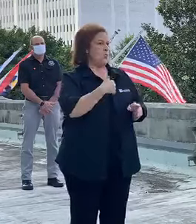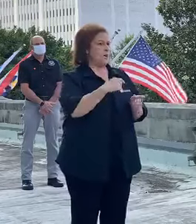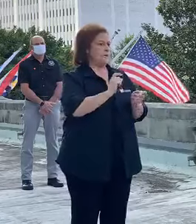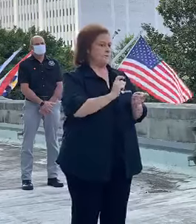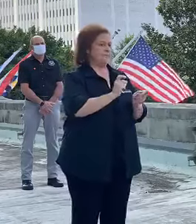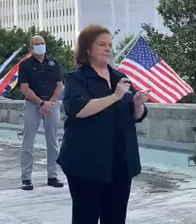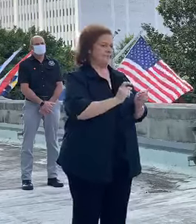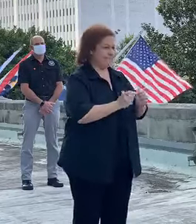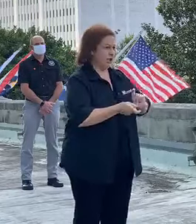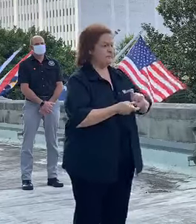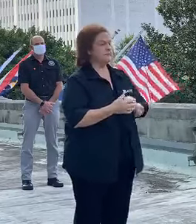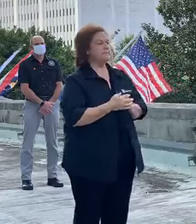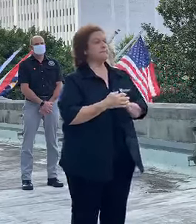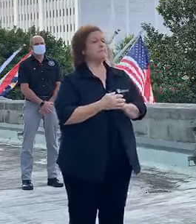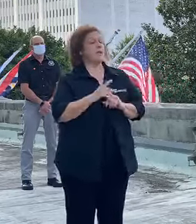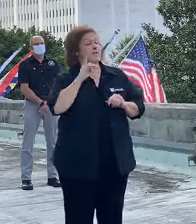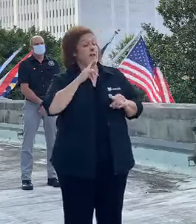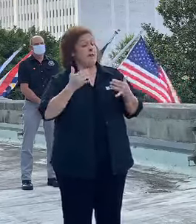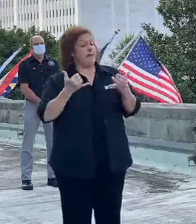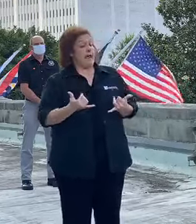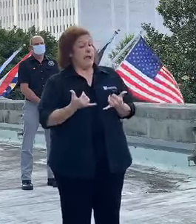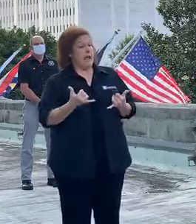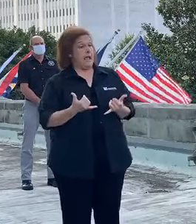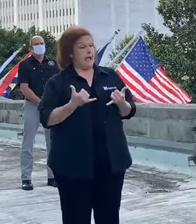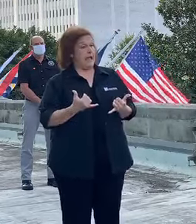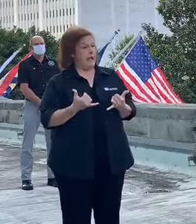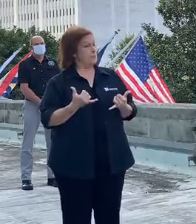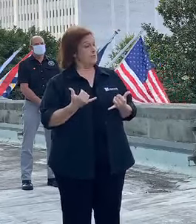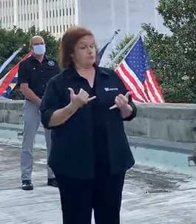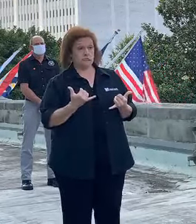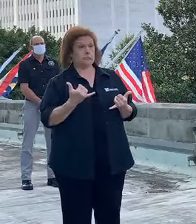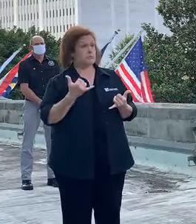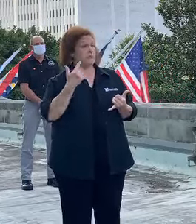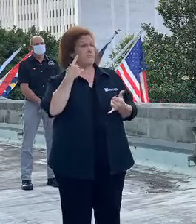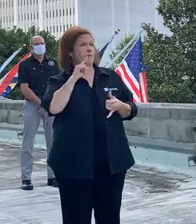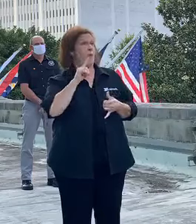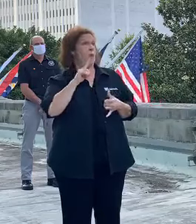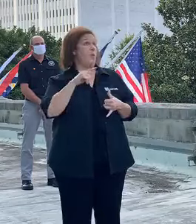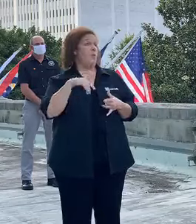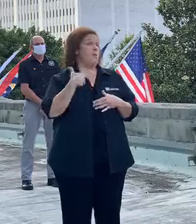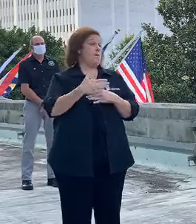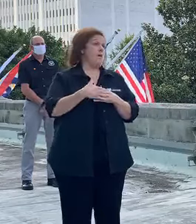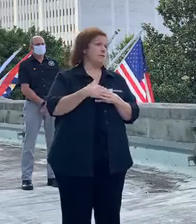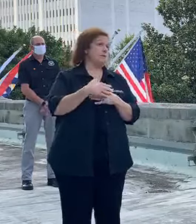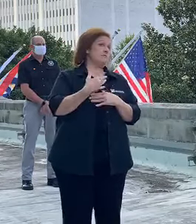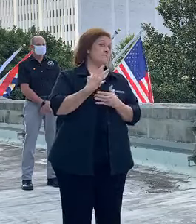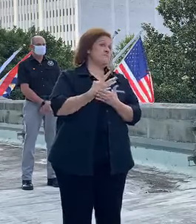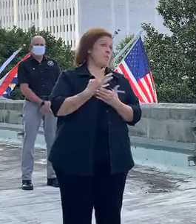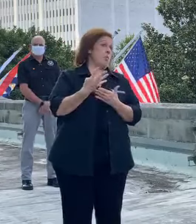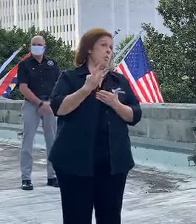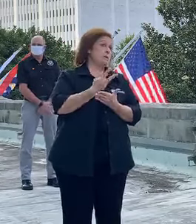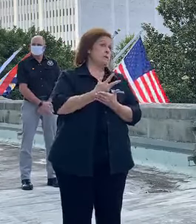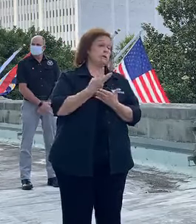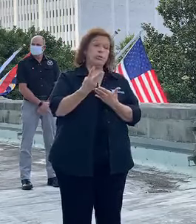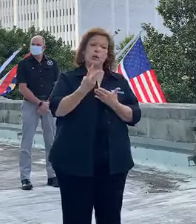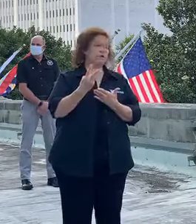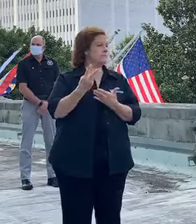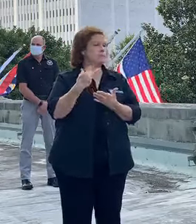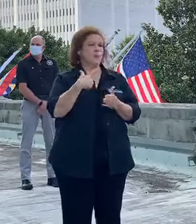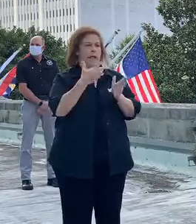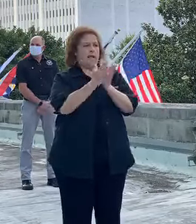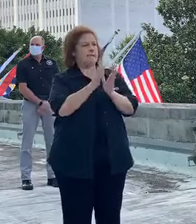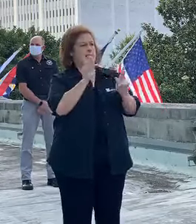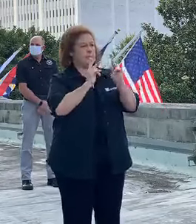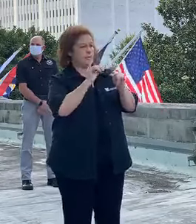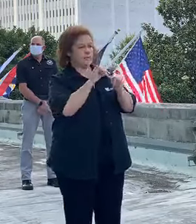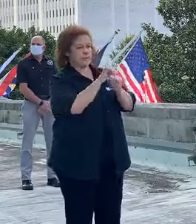government. But right now, and as we move forward for the next 4 to 6 weeks, we're keeping our people at home, and that